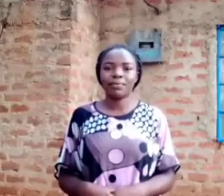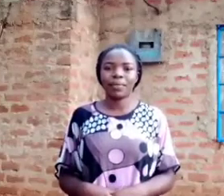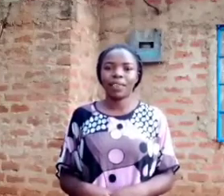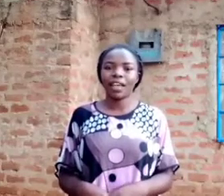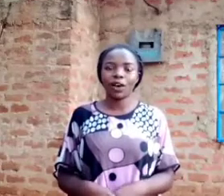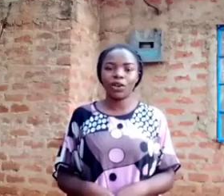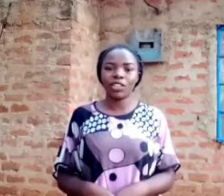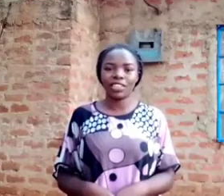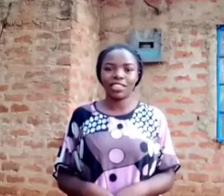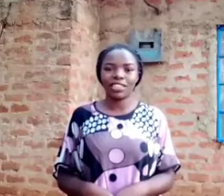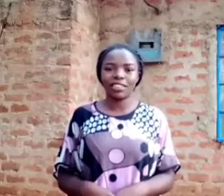Cold,